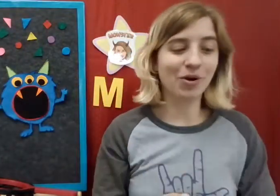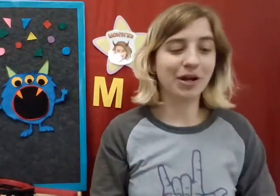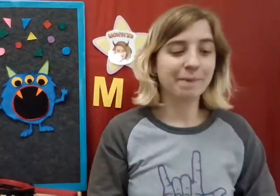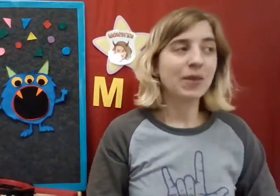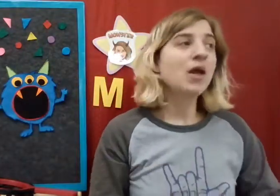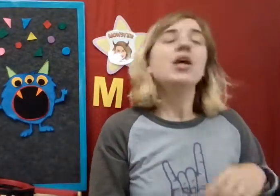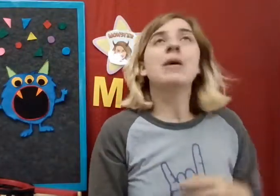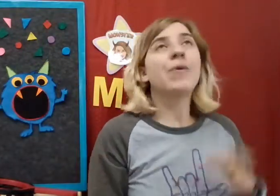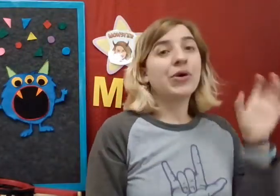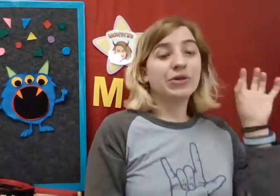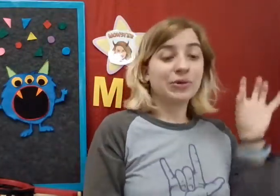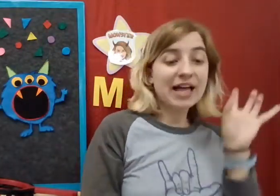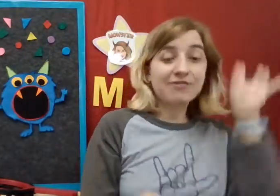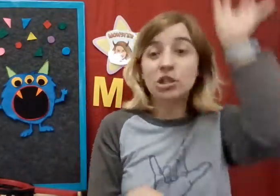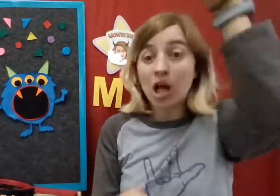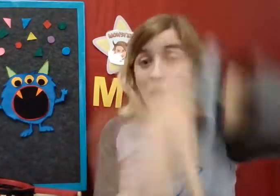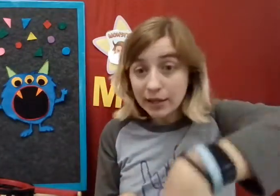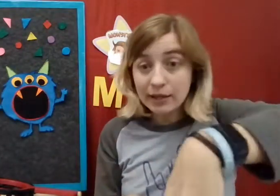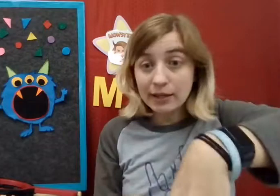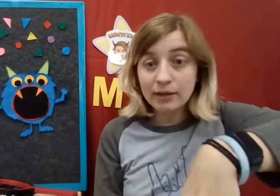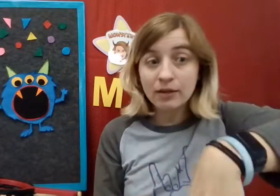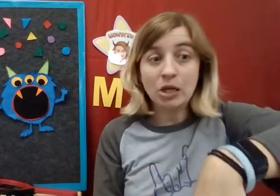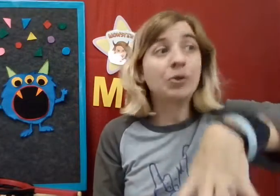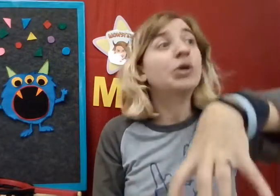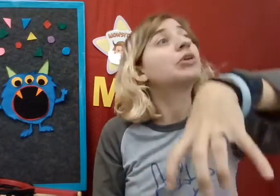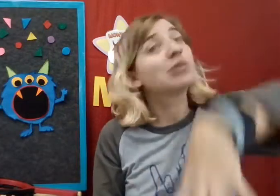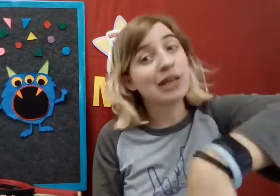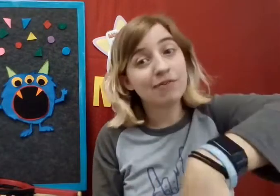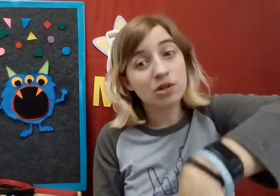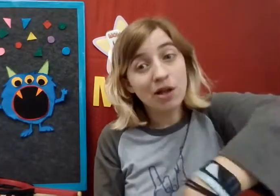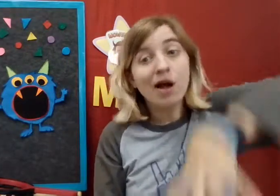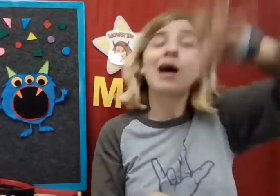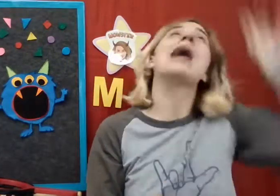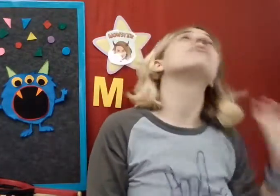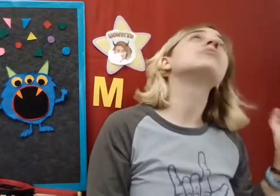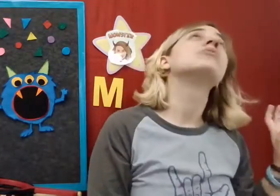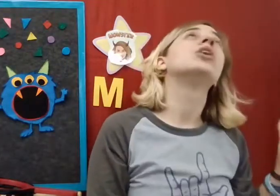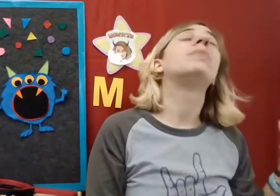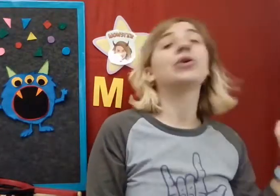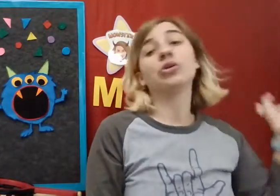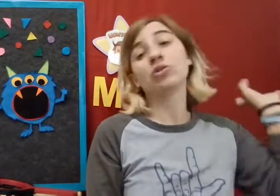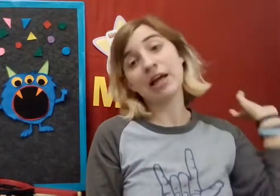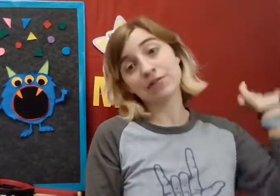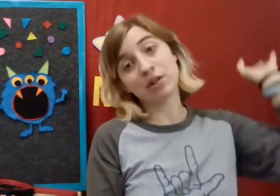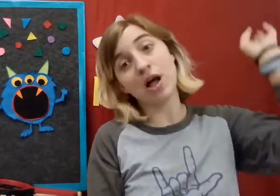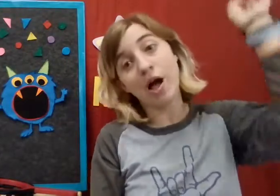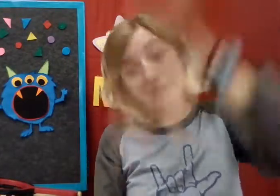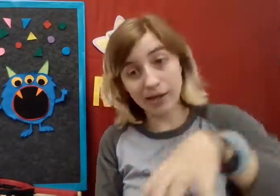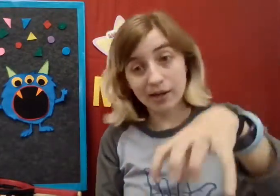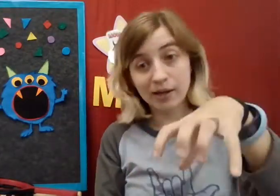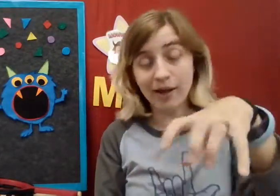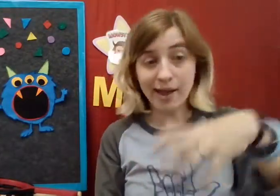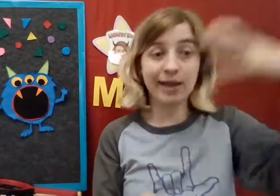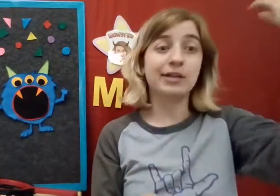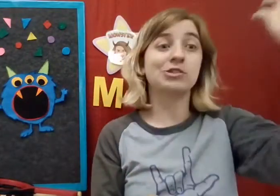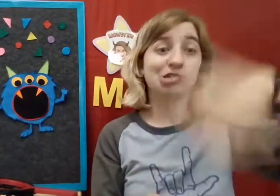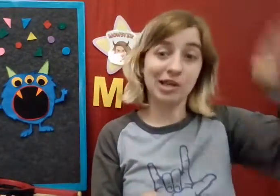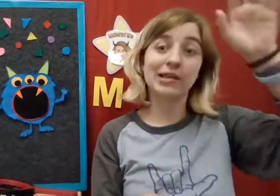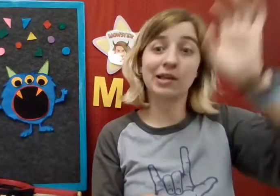gonna, you put your left claw in, you put your left claw out, you put your left claw in, and you shake it